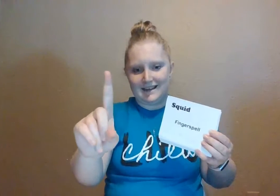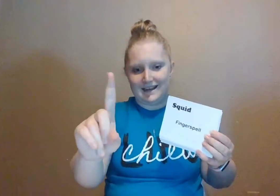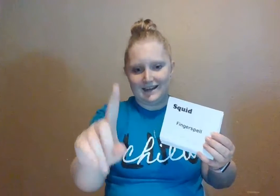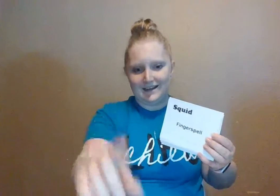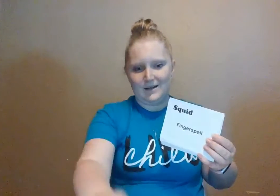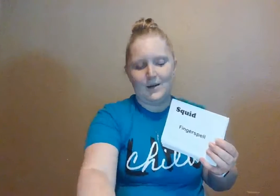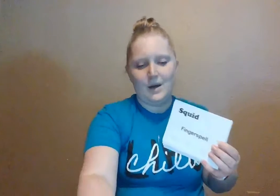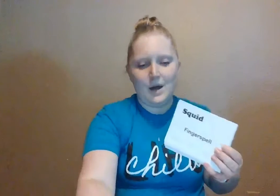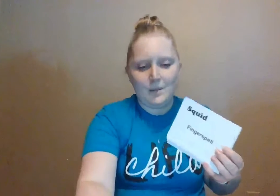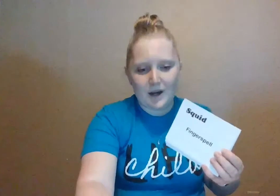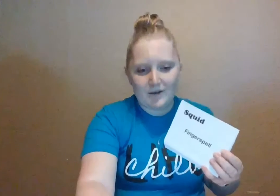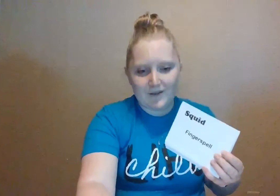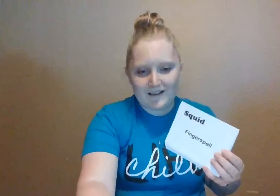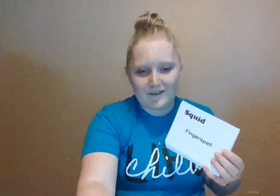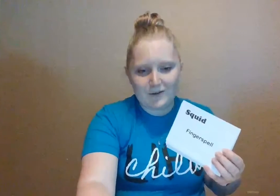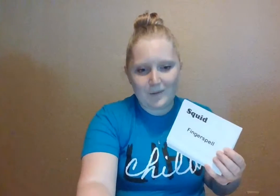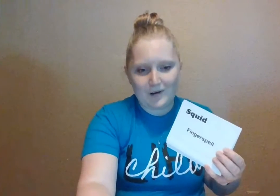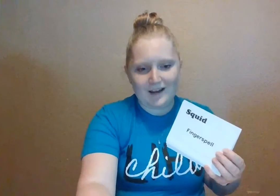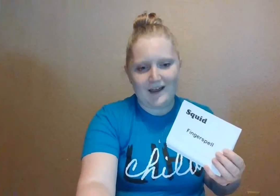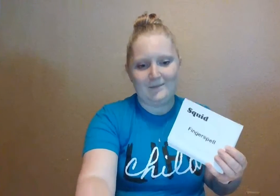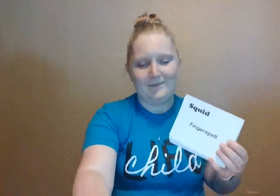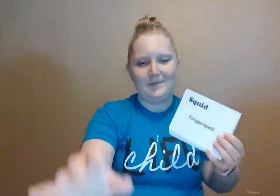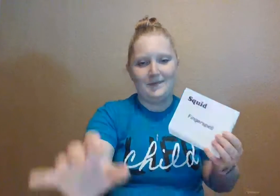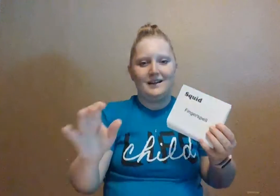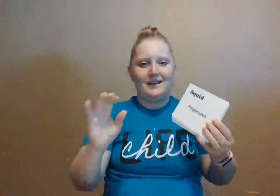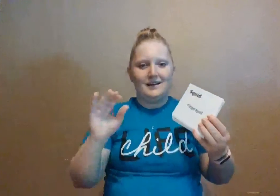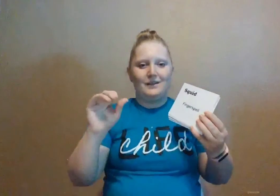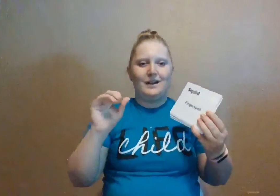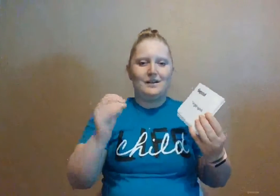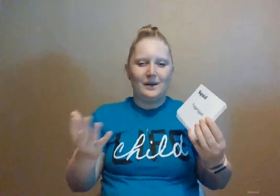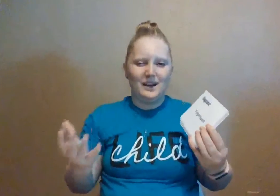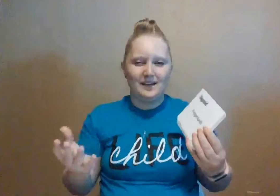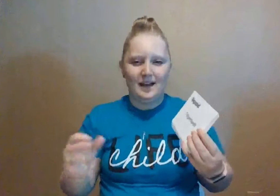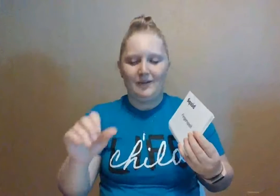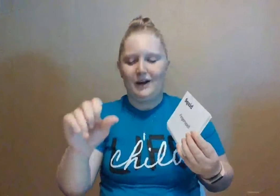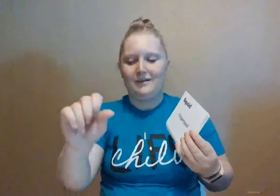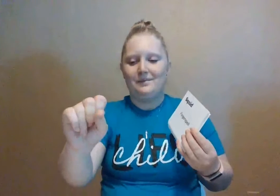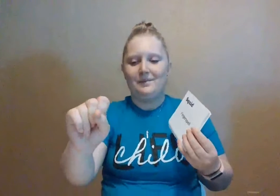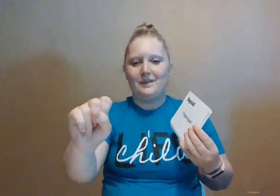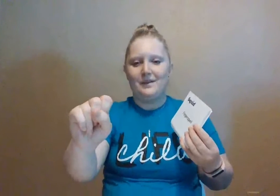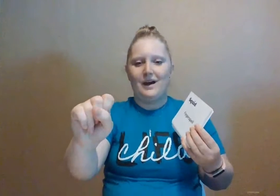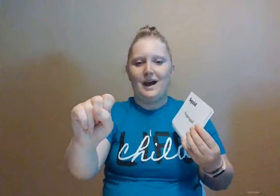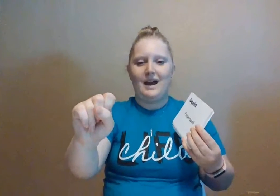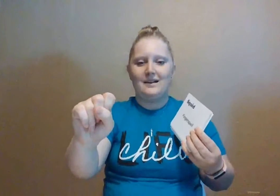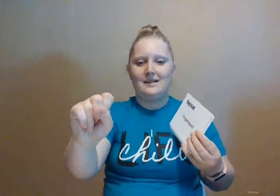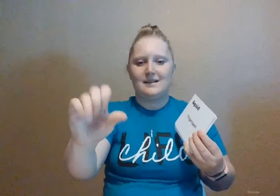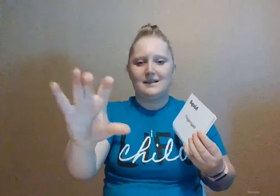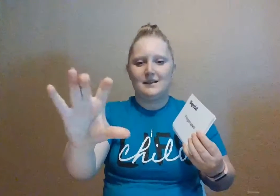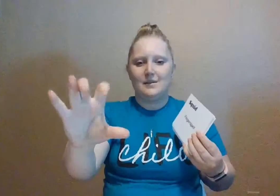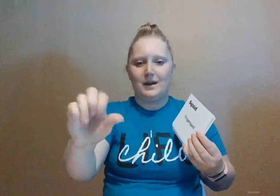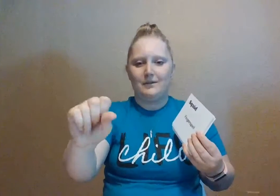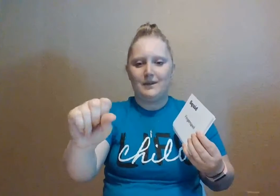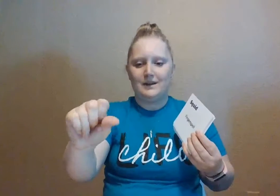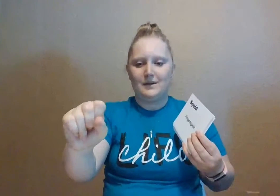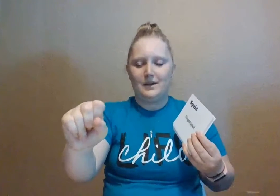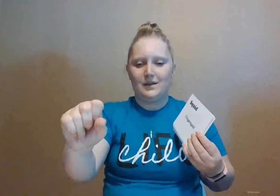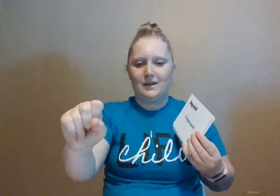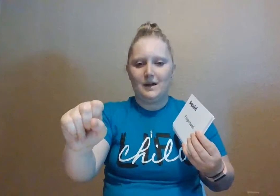D. Perfect. Let's do it one more time. Finger spelling is kind of hard. So S, so you make a fist with your thumb